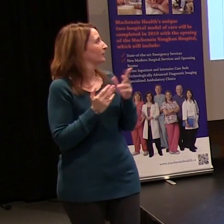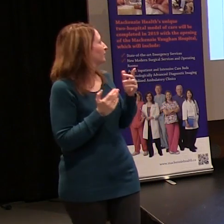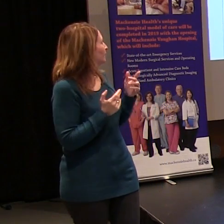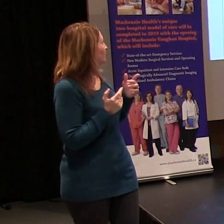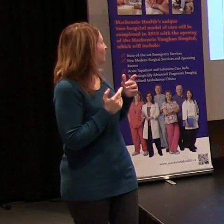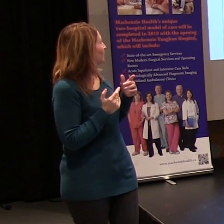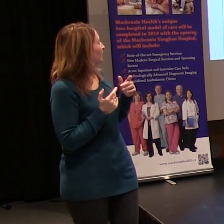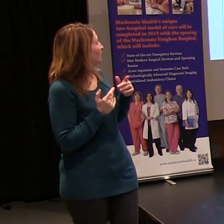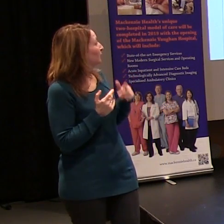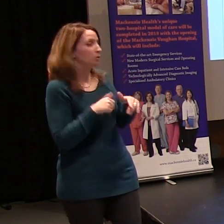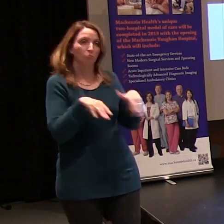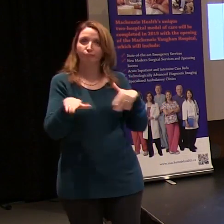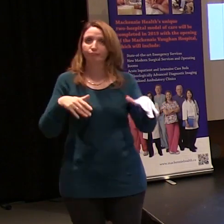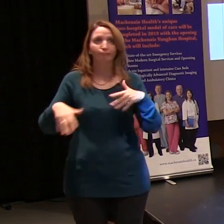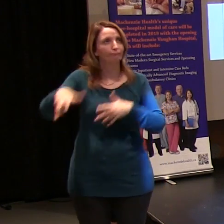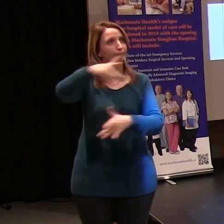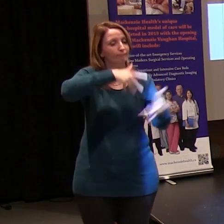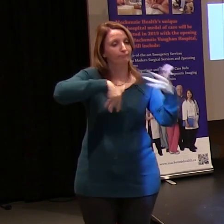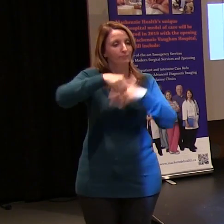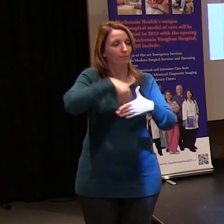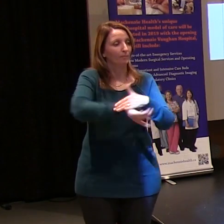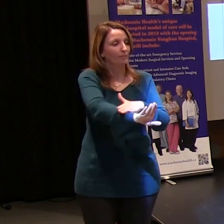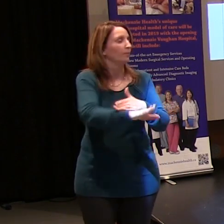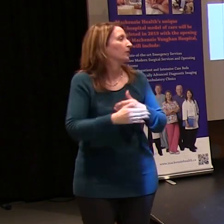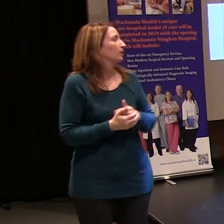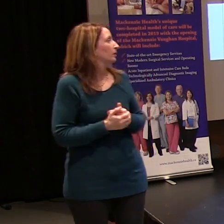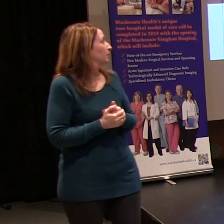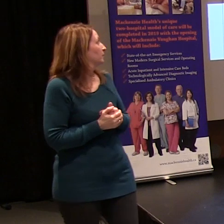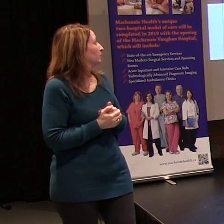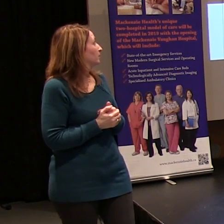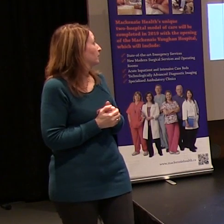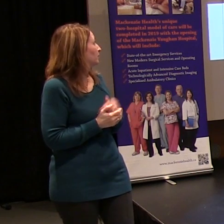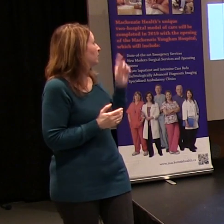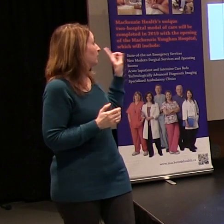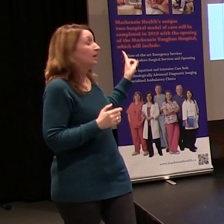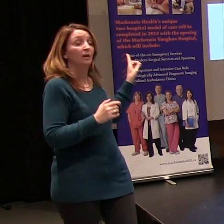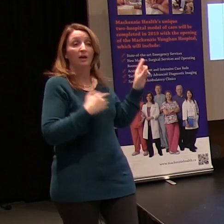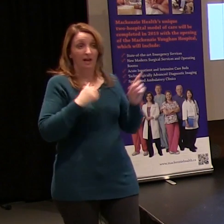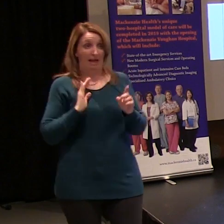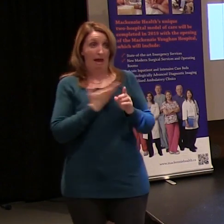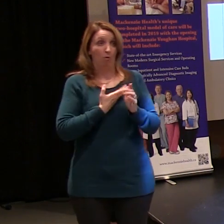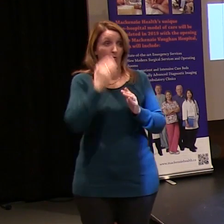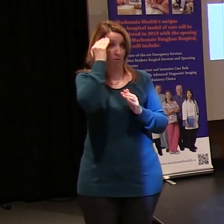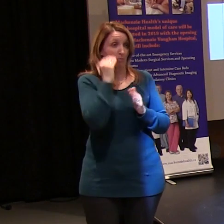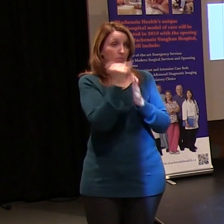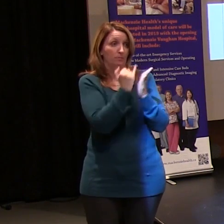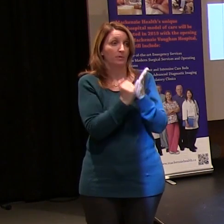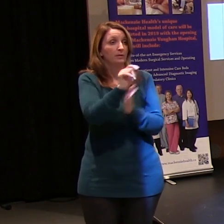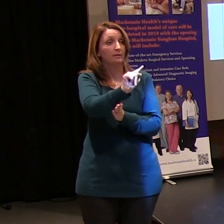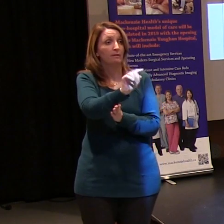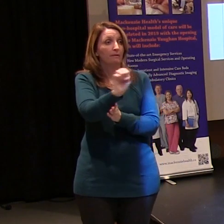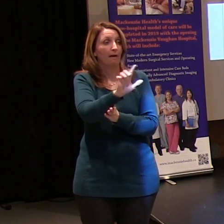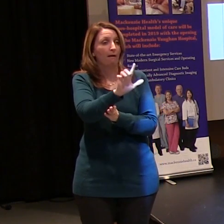going through and getting inside. And that's a hospital that we designed in Tel Aviv, and you can see how this